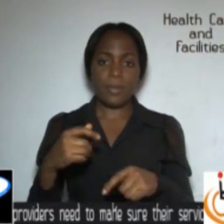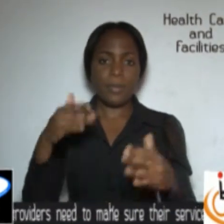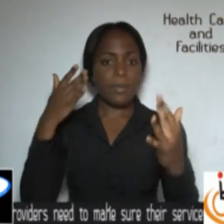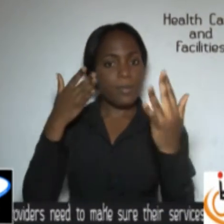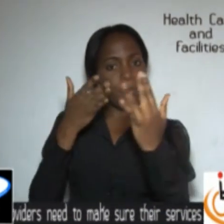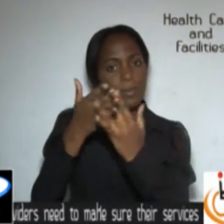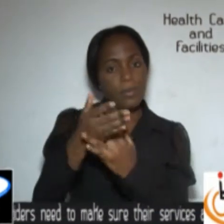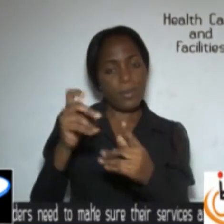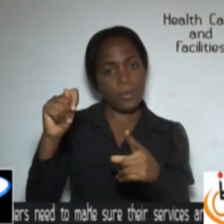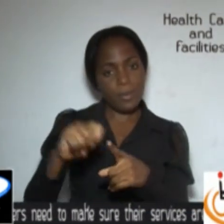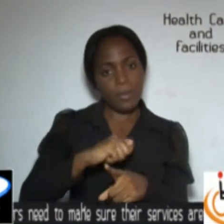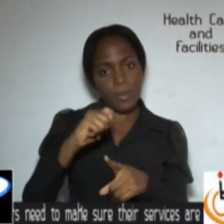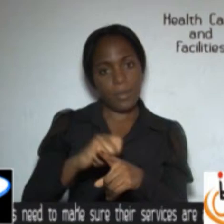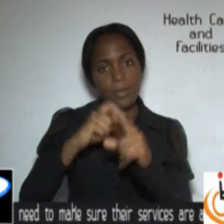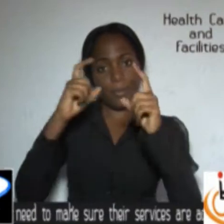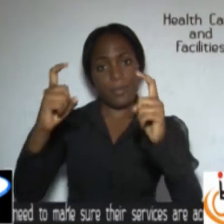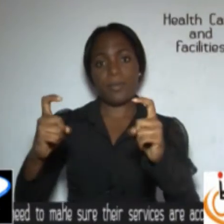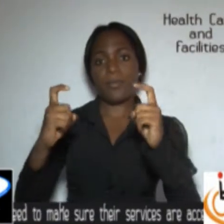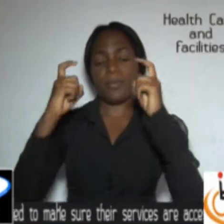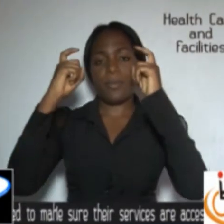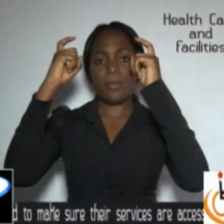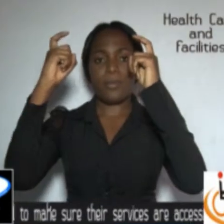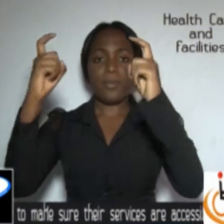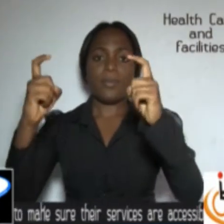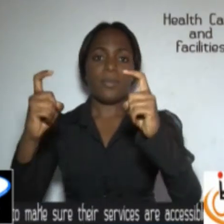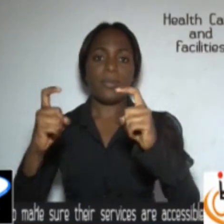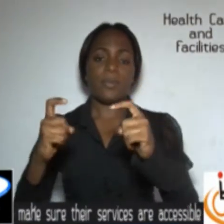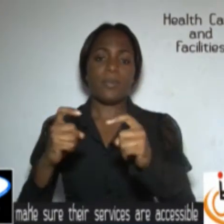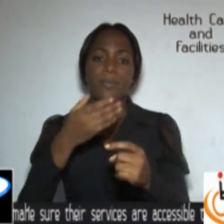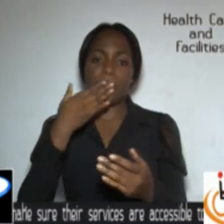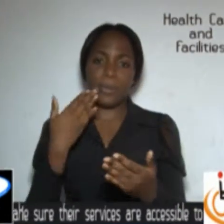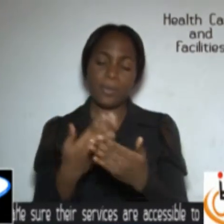promulgation of ethical standards for public and private health care.